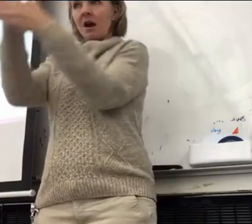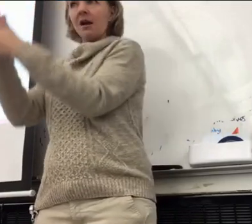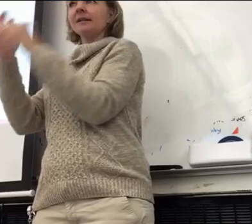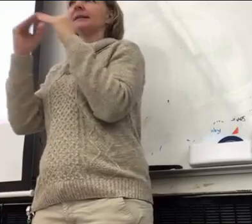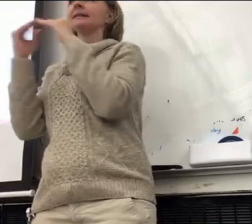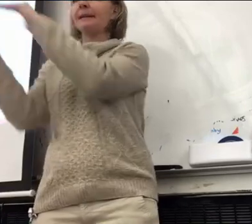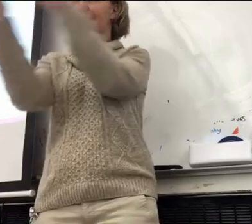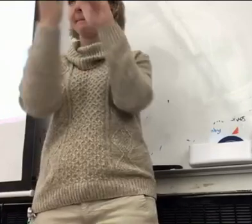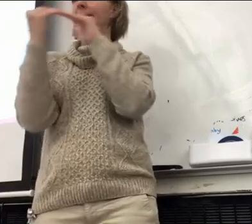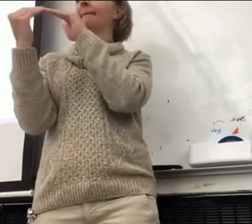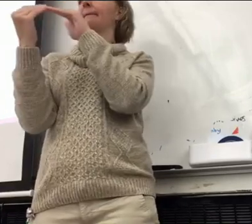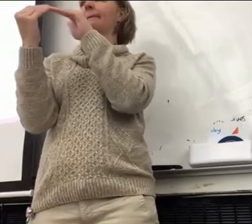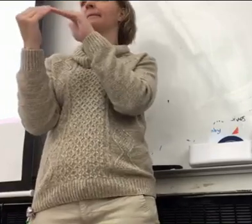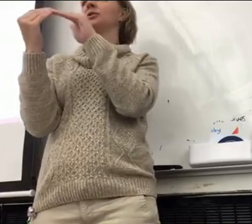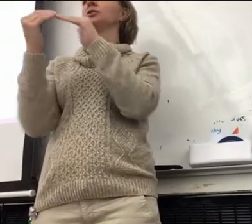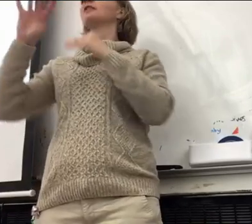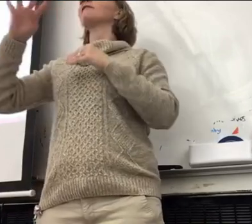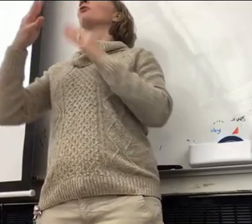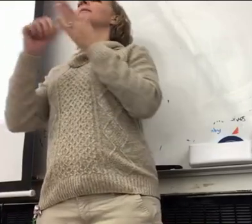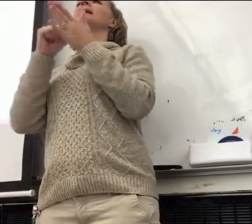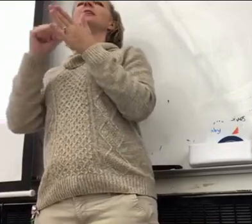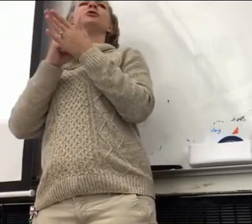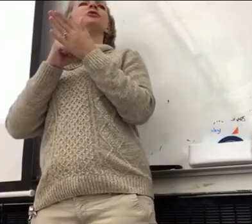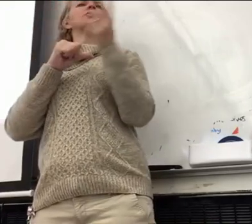page. 4th one down.